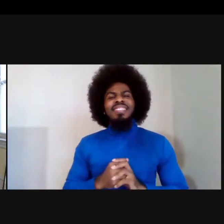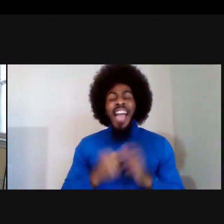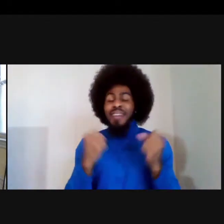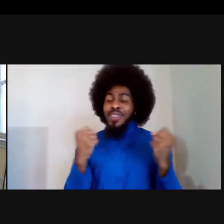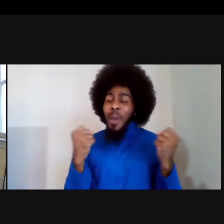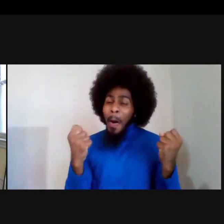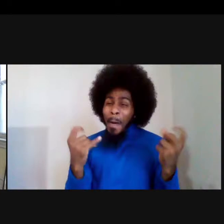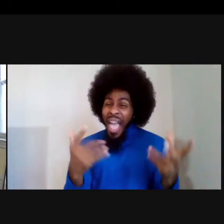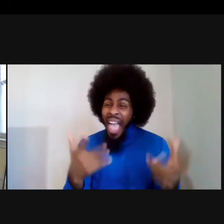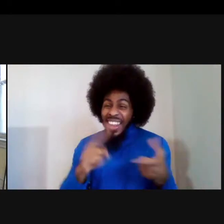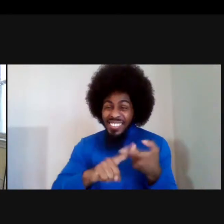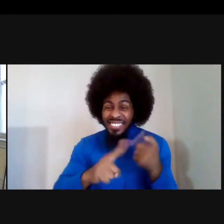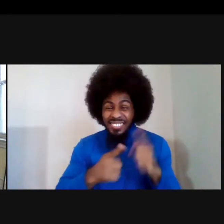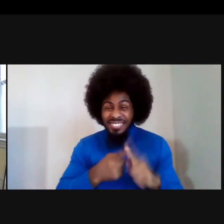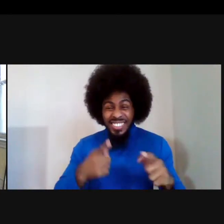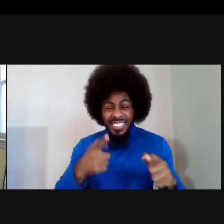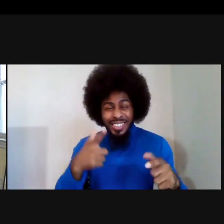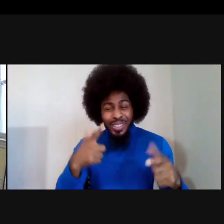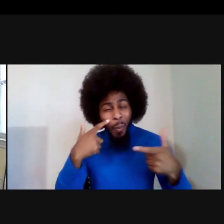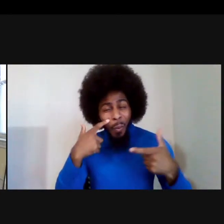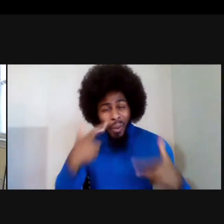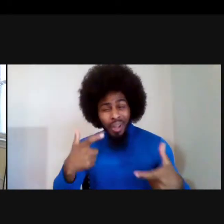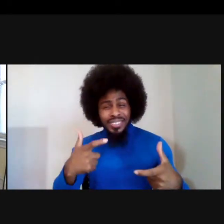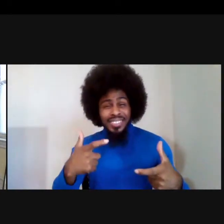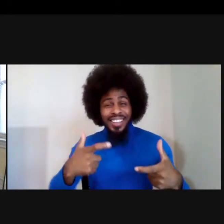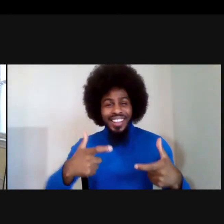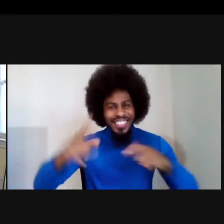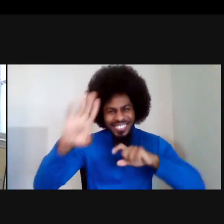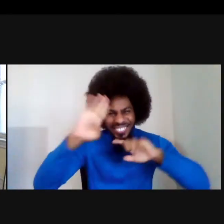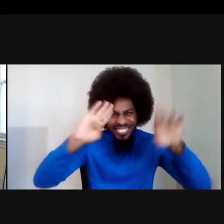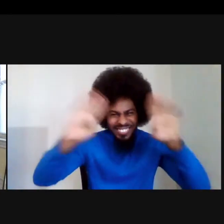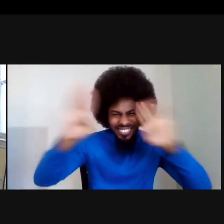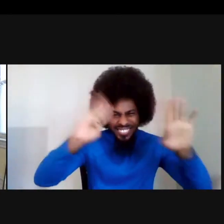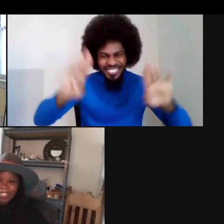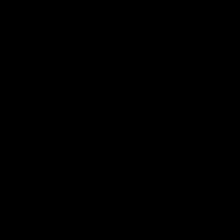friends. Hi, Nyjah.